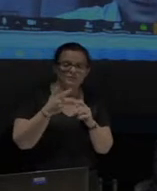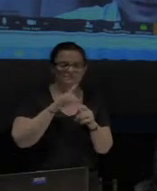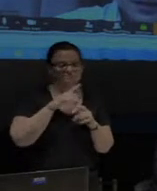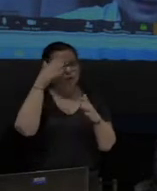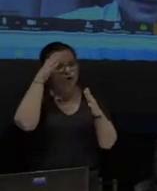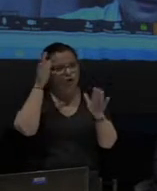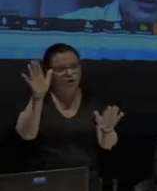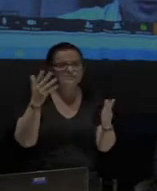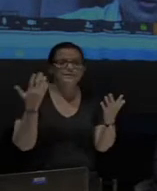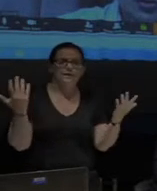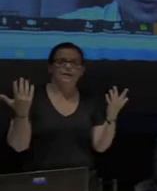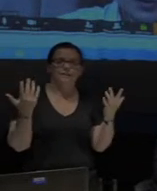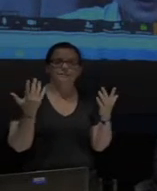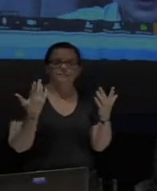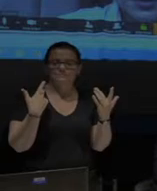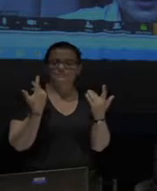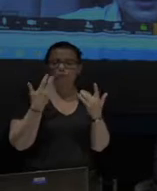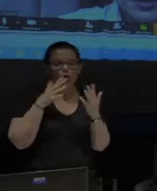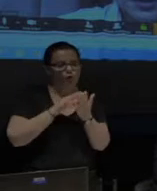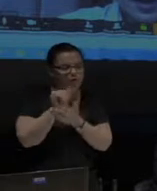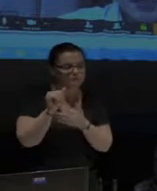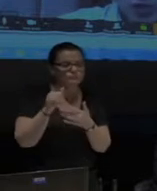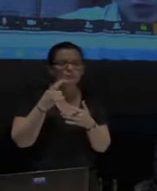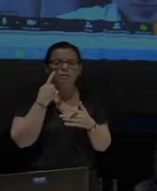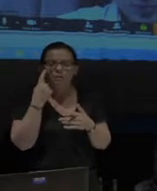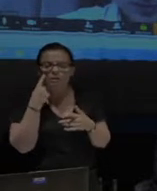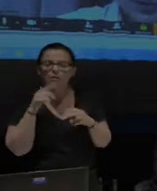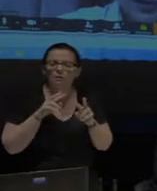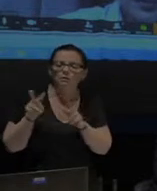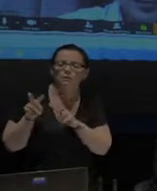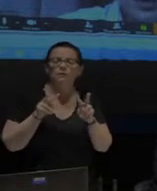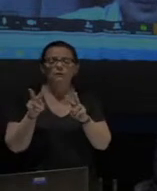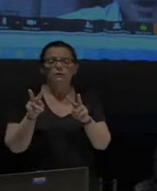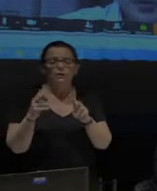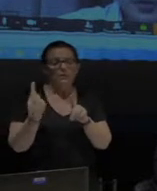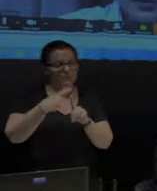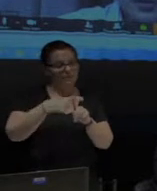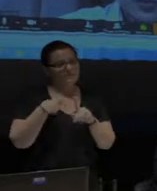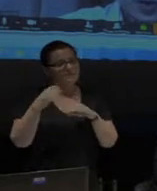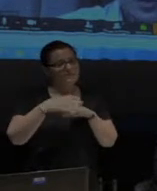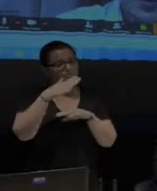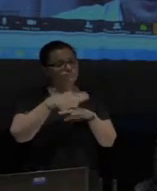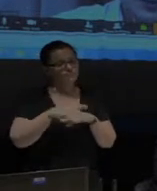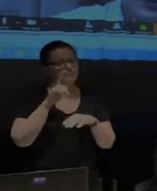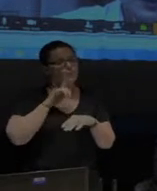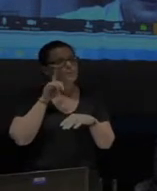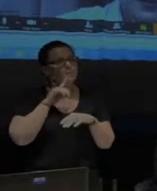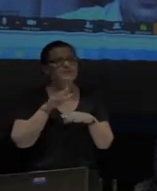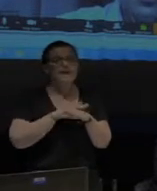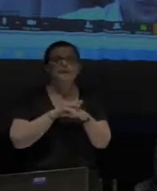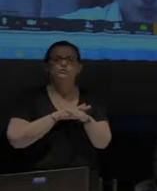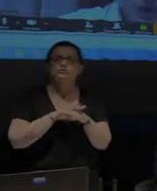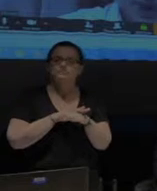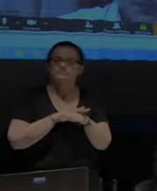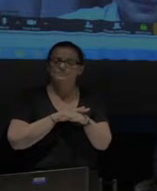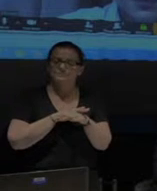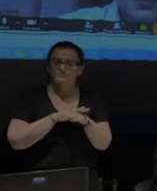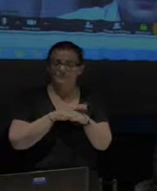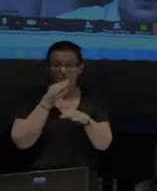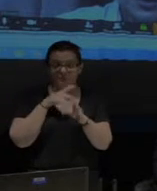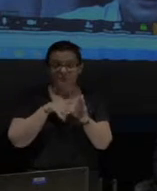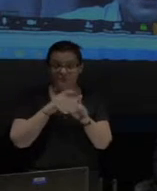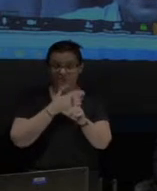holidays and cultural experiences, and most importantly, being married to an Asian woman for a few years who comes